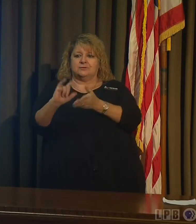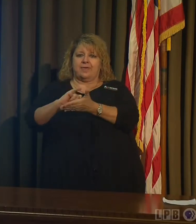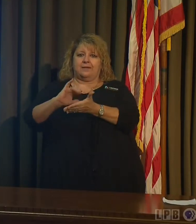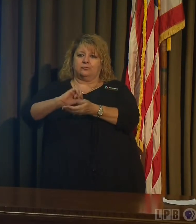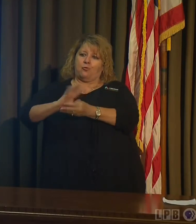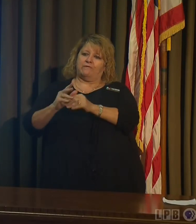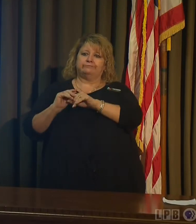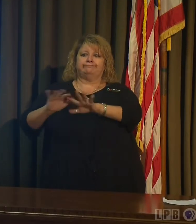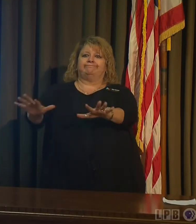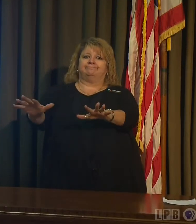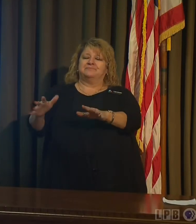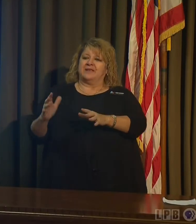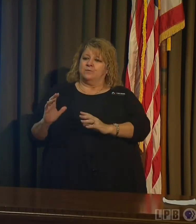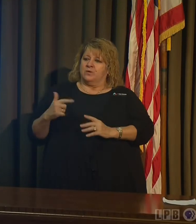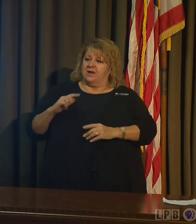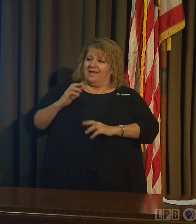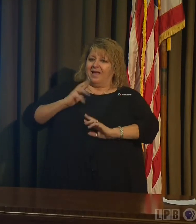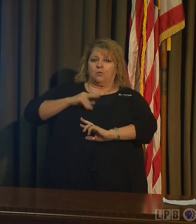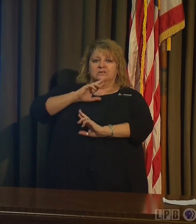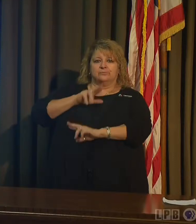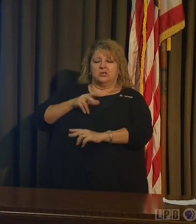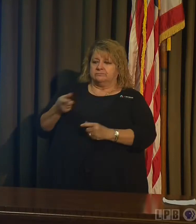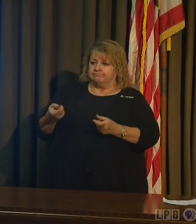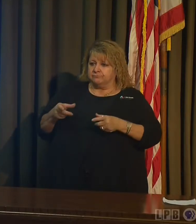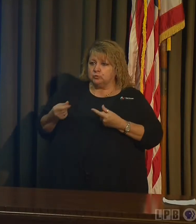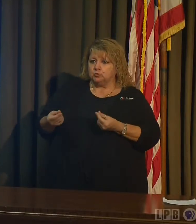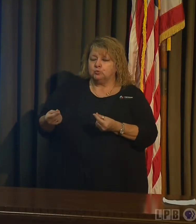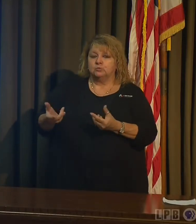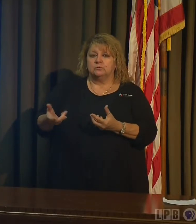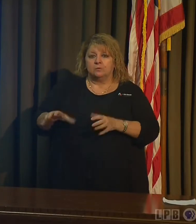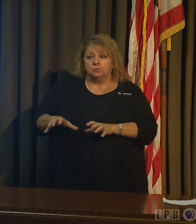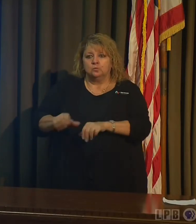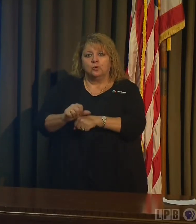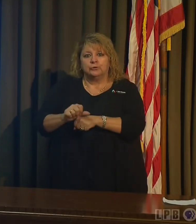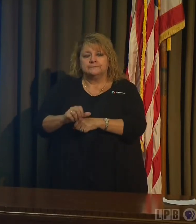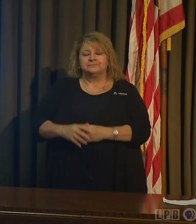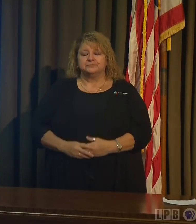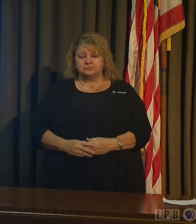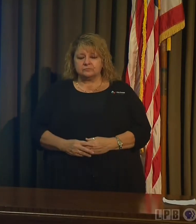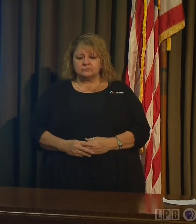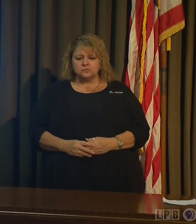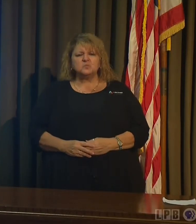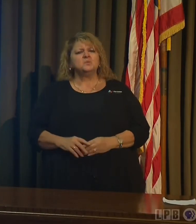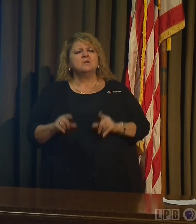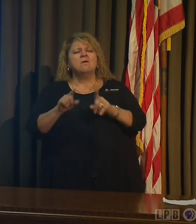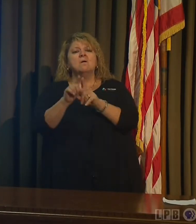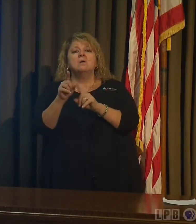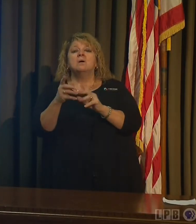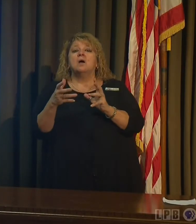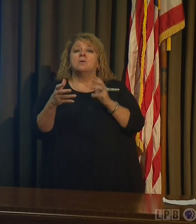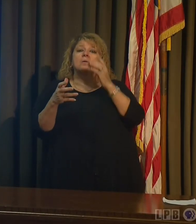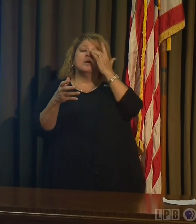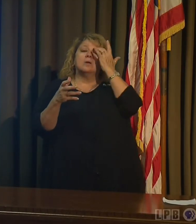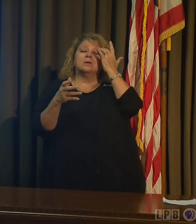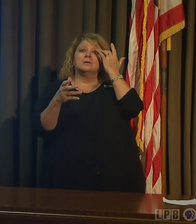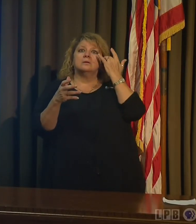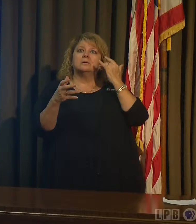up to now. And I do want to point out too that there's